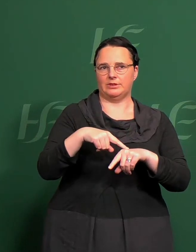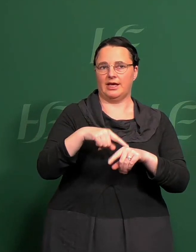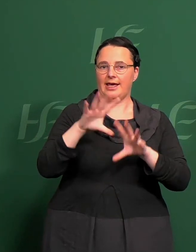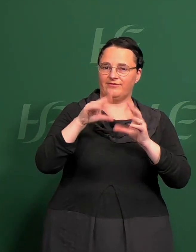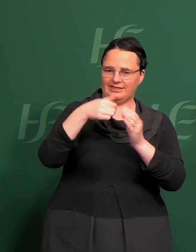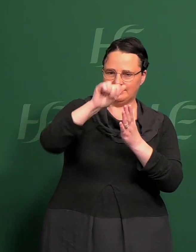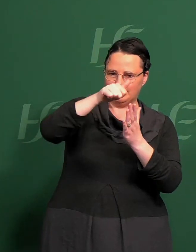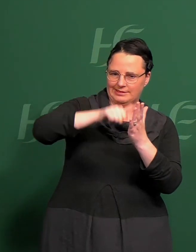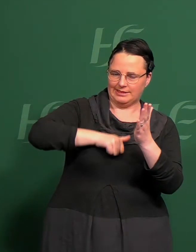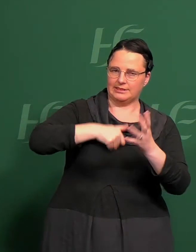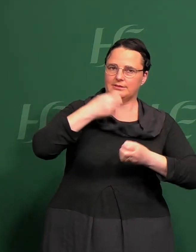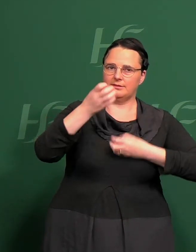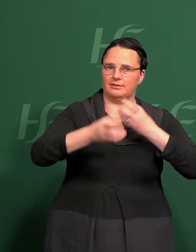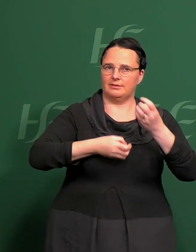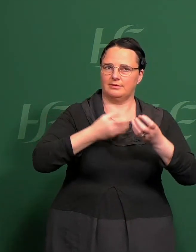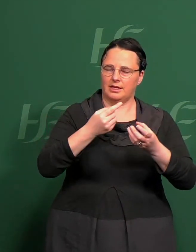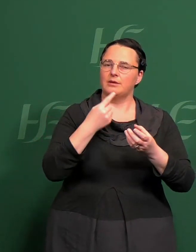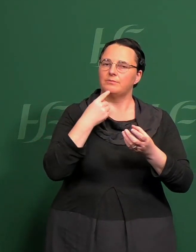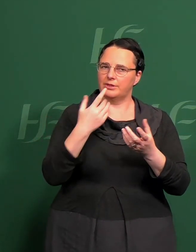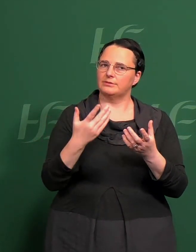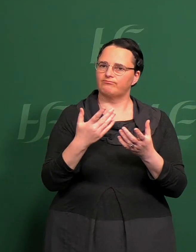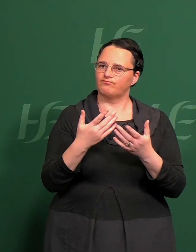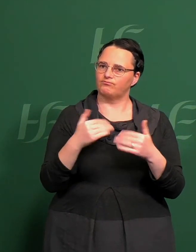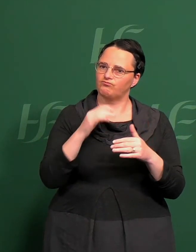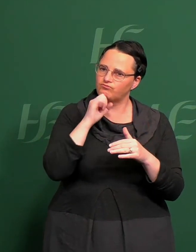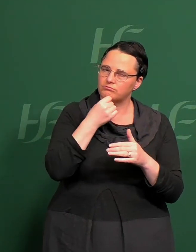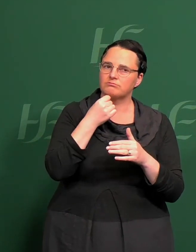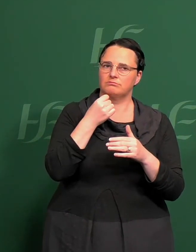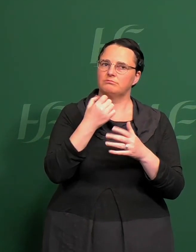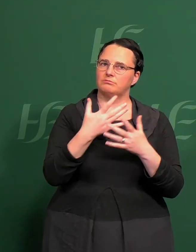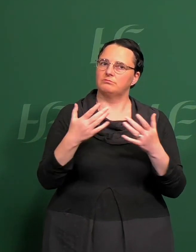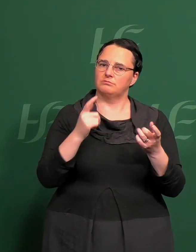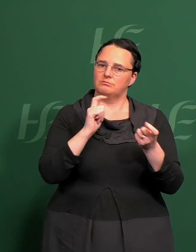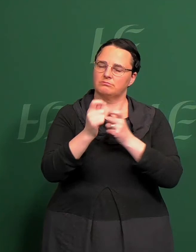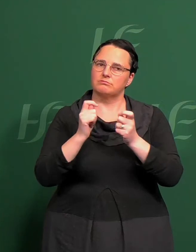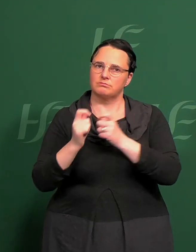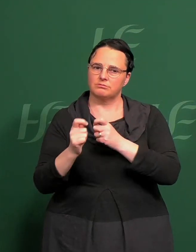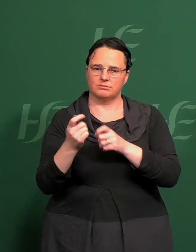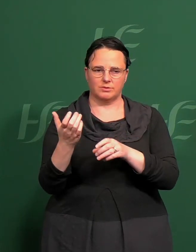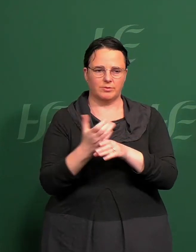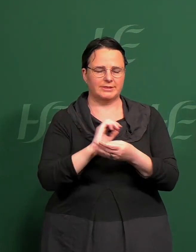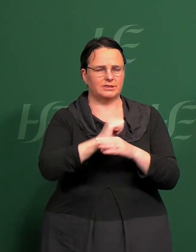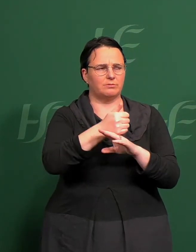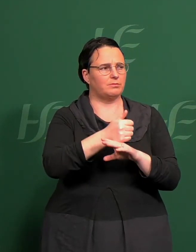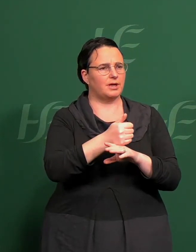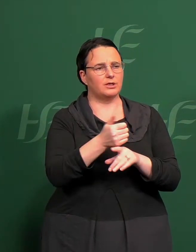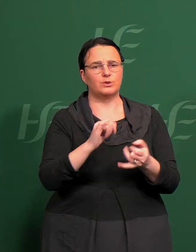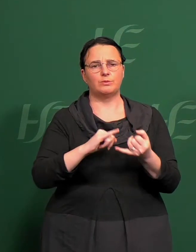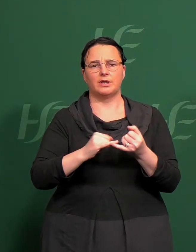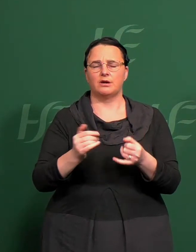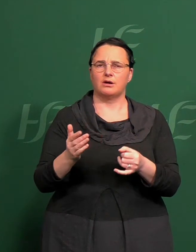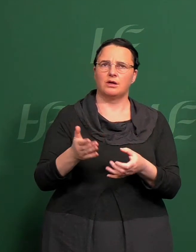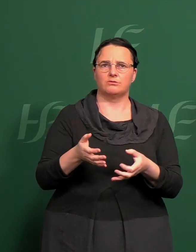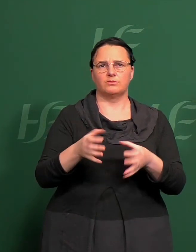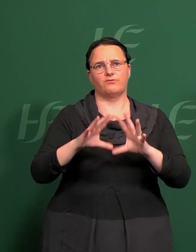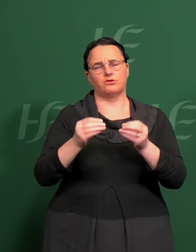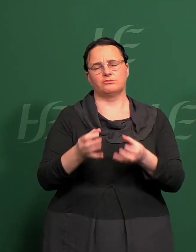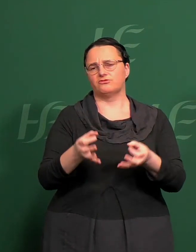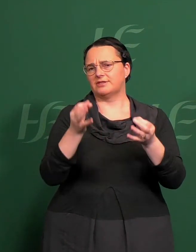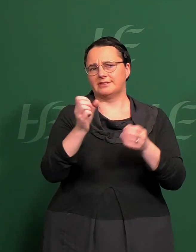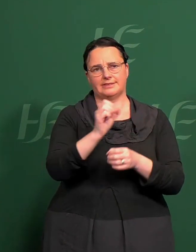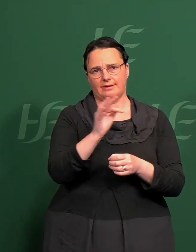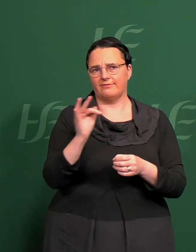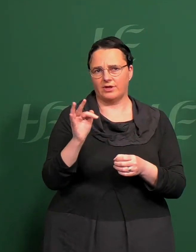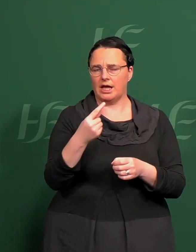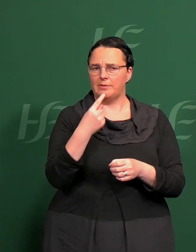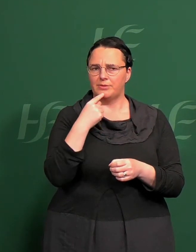but there are very significant reforms that have been put in place and continue to be put in place by our great staff overall. But I would say to